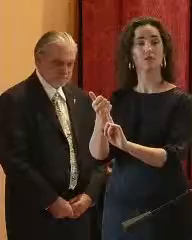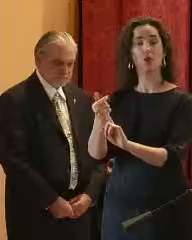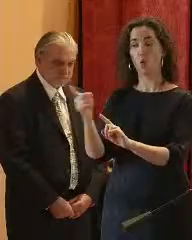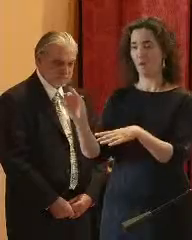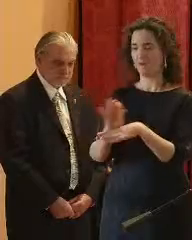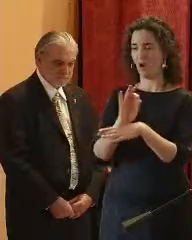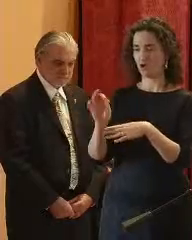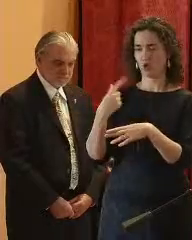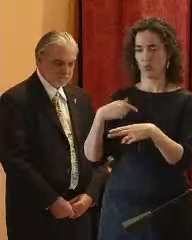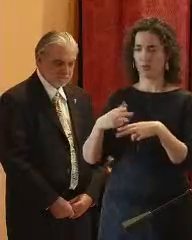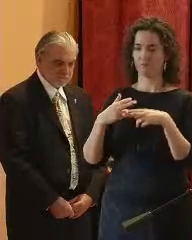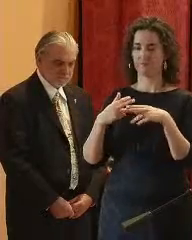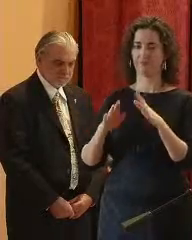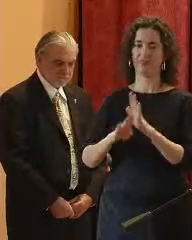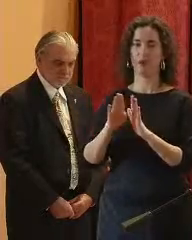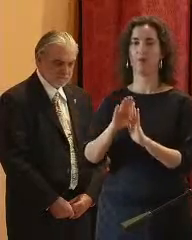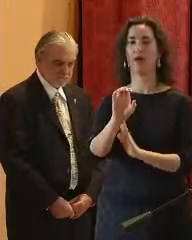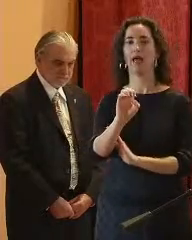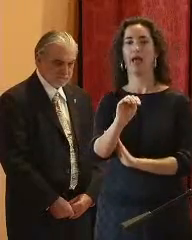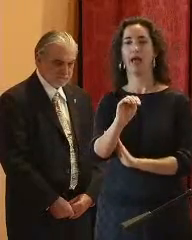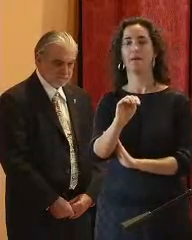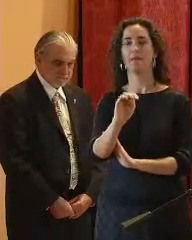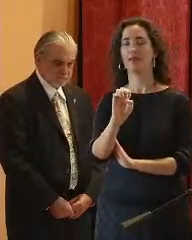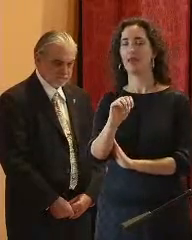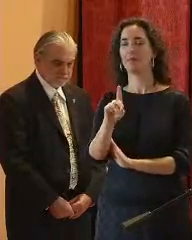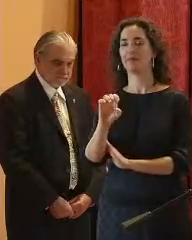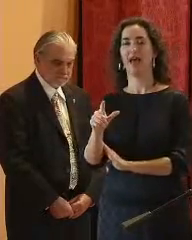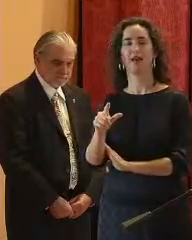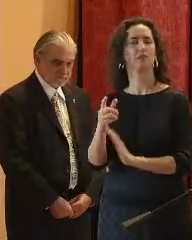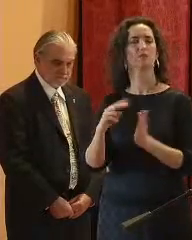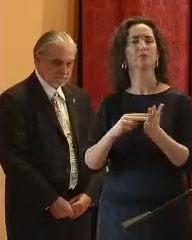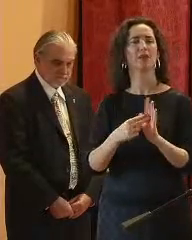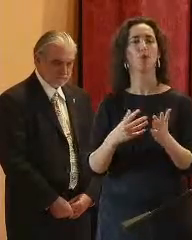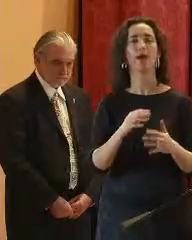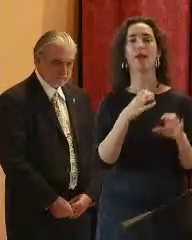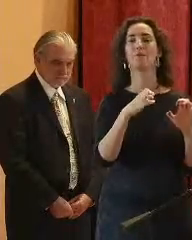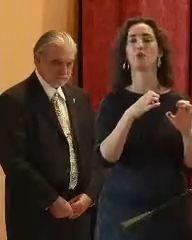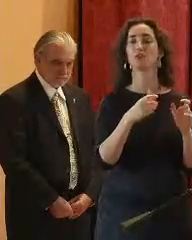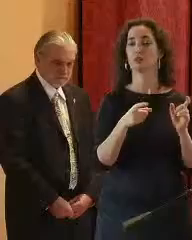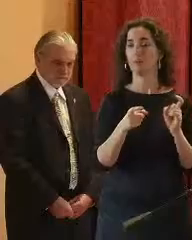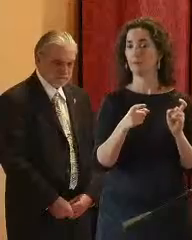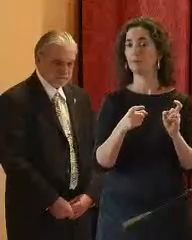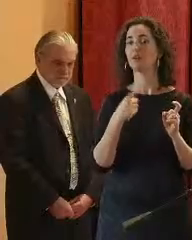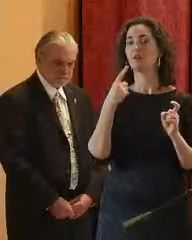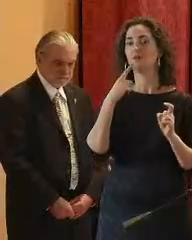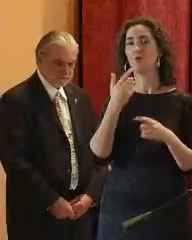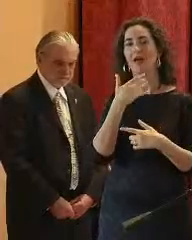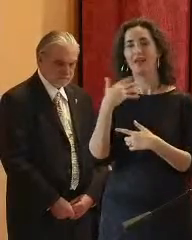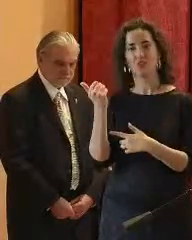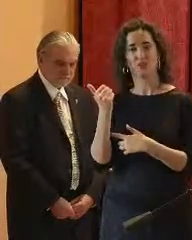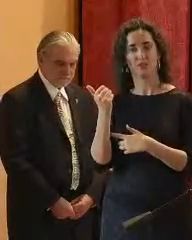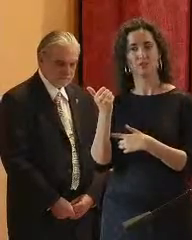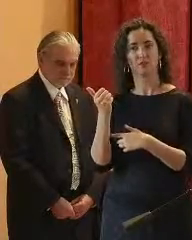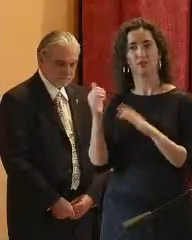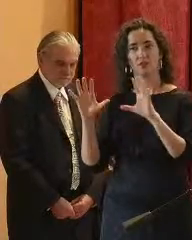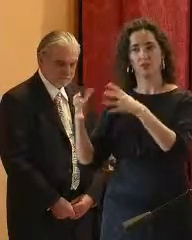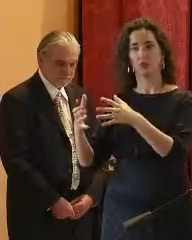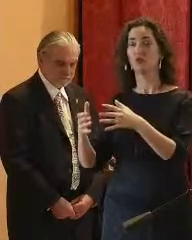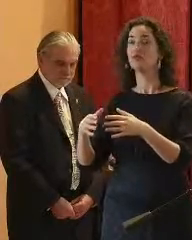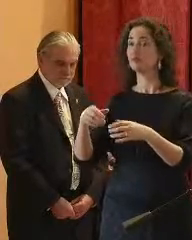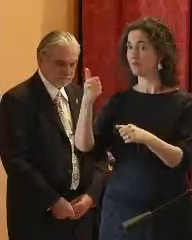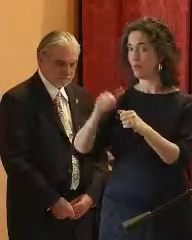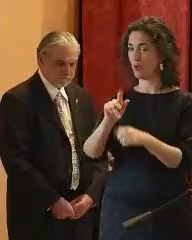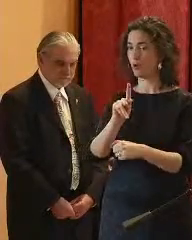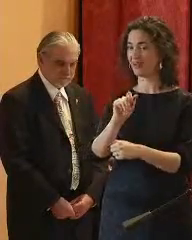that we developed called MDAC, Emergency Management for Aging Disabled Coalition. right after Katrina, and we've never lost